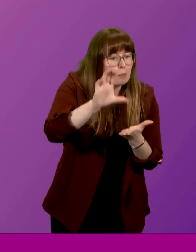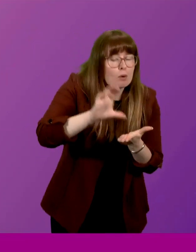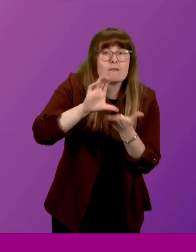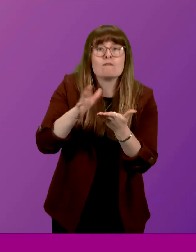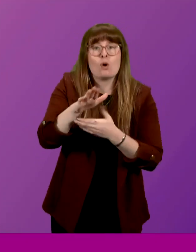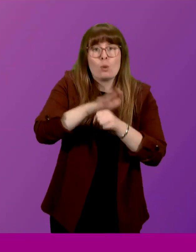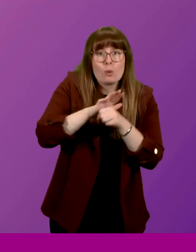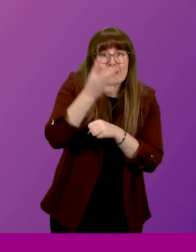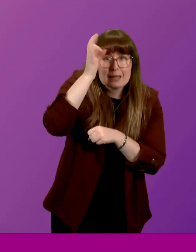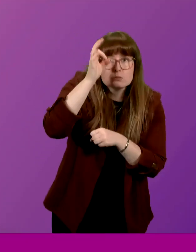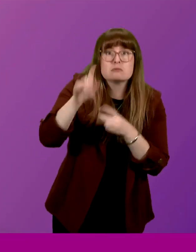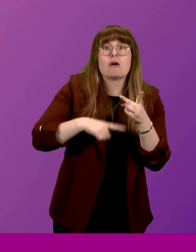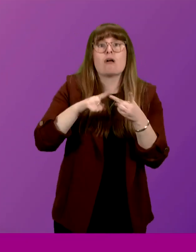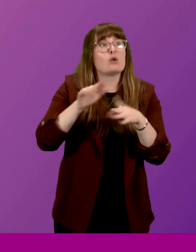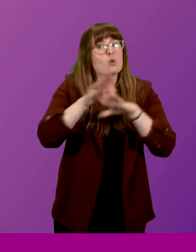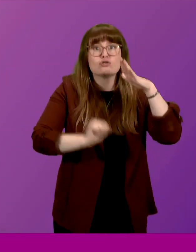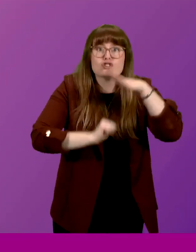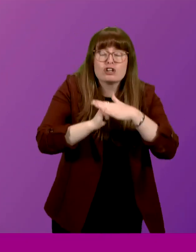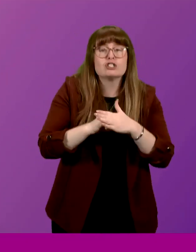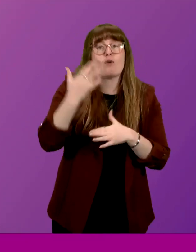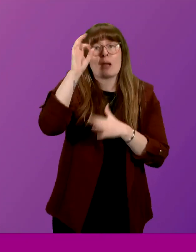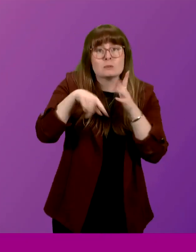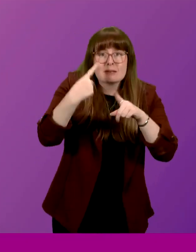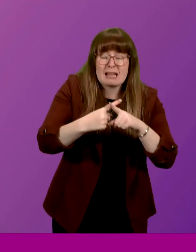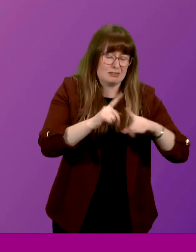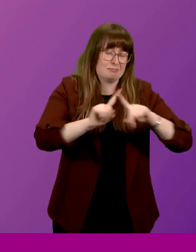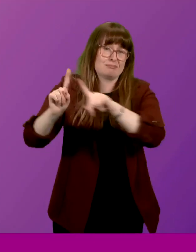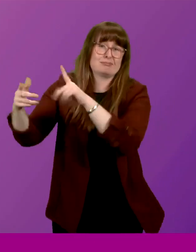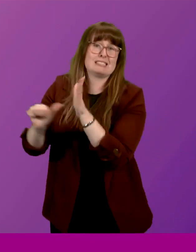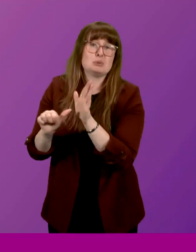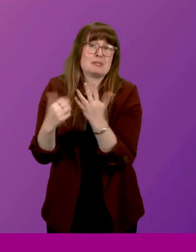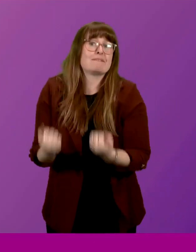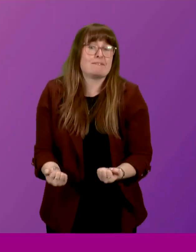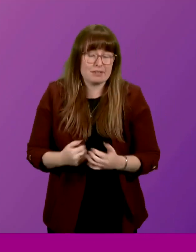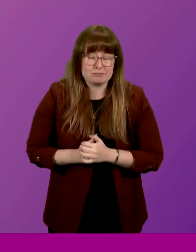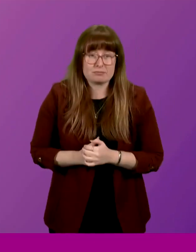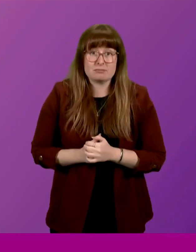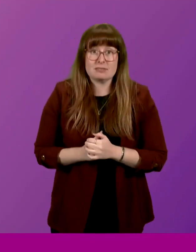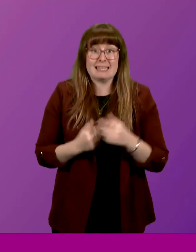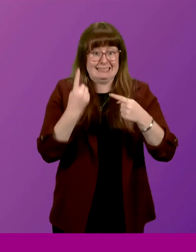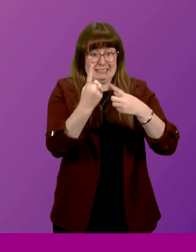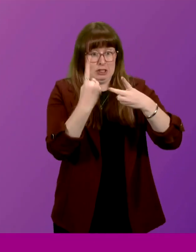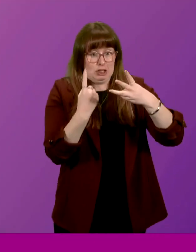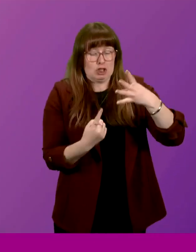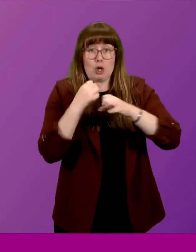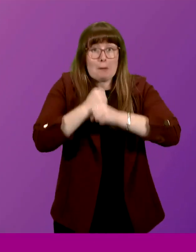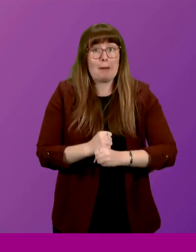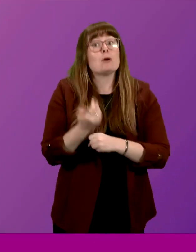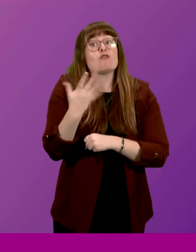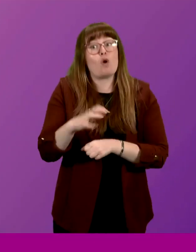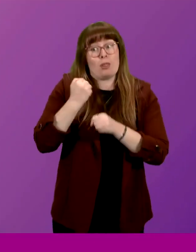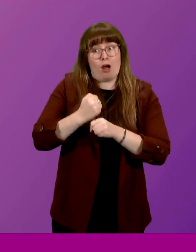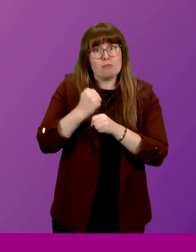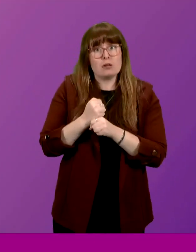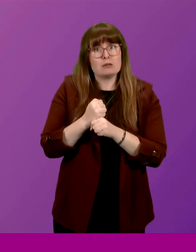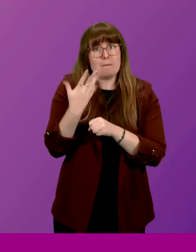in relation to there being no restrictions on the council tax, and a variety of other issues. Every single one of the commitments made by the government has been